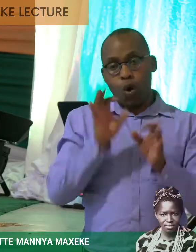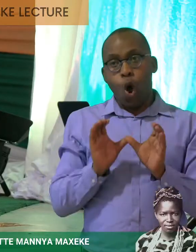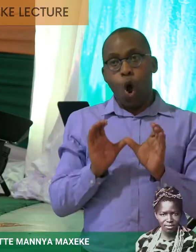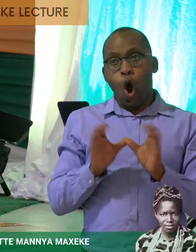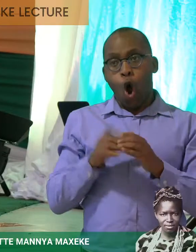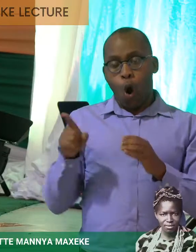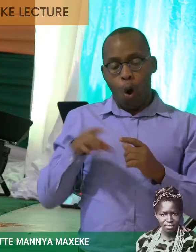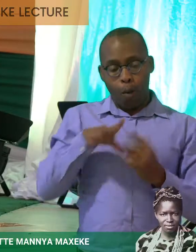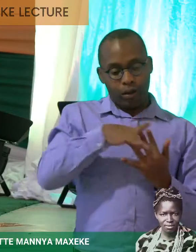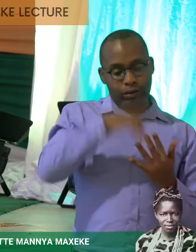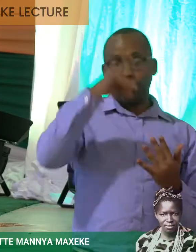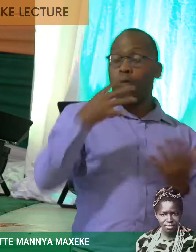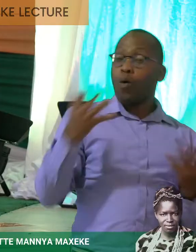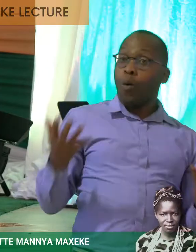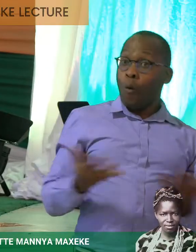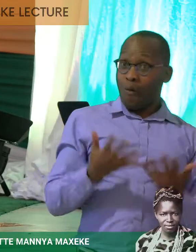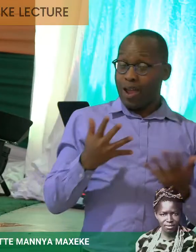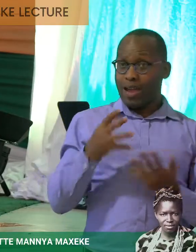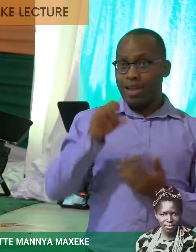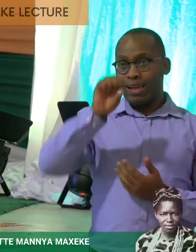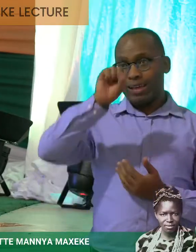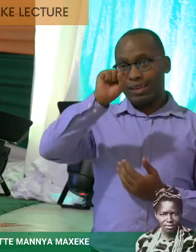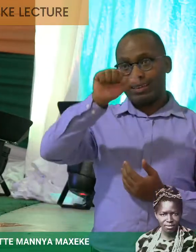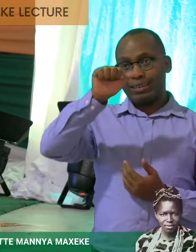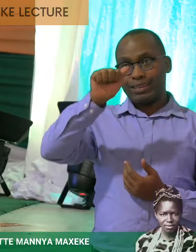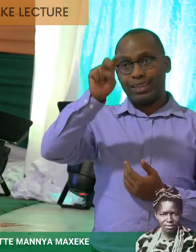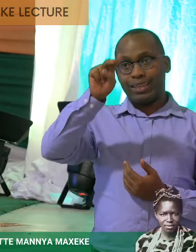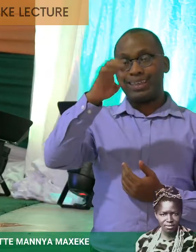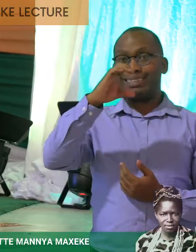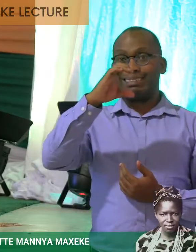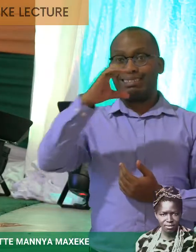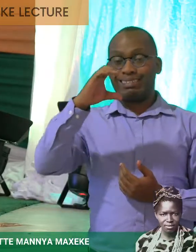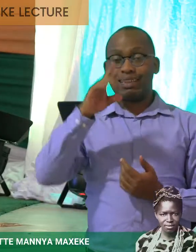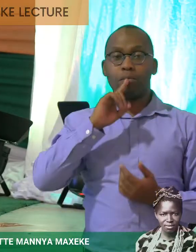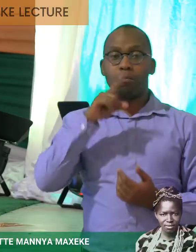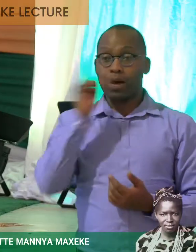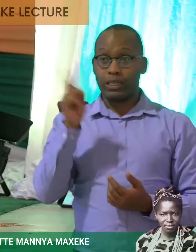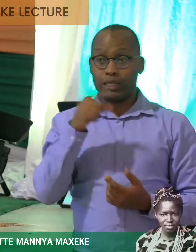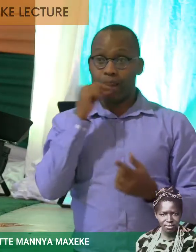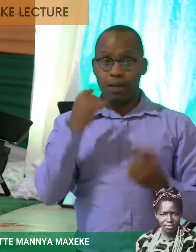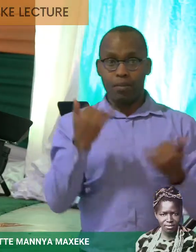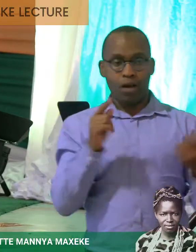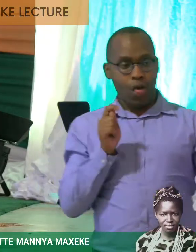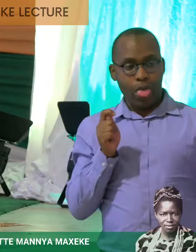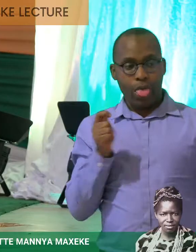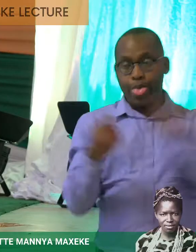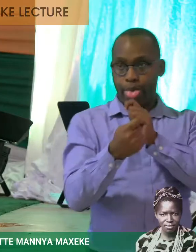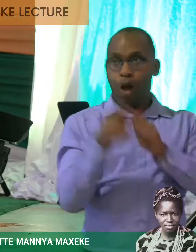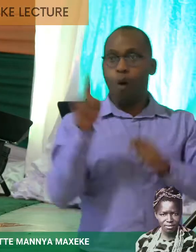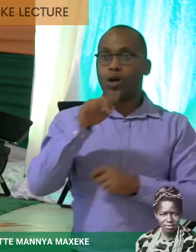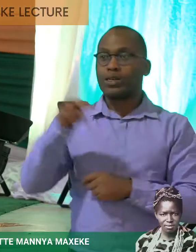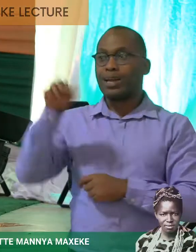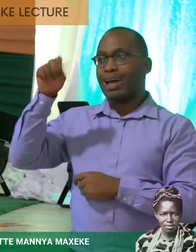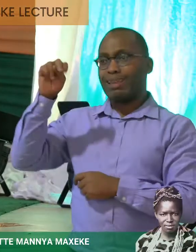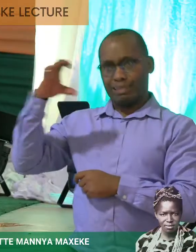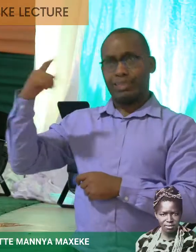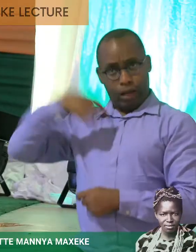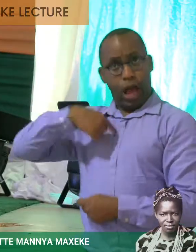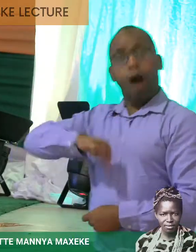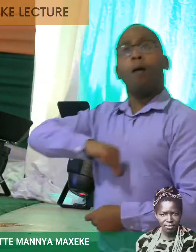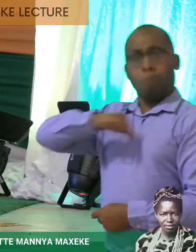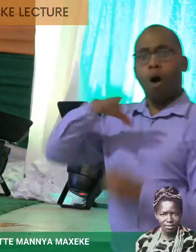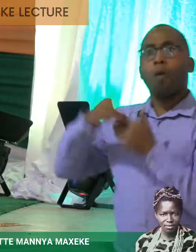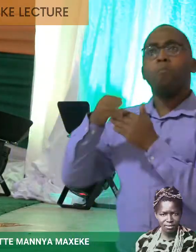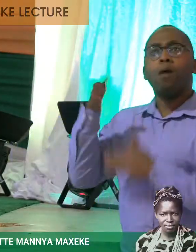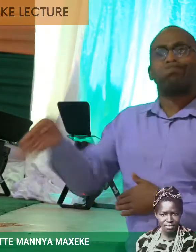African Native National Congress, which of course today is known as the African National Congress, which I'm a member of, proudly